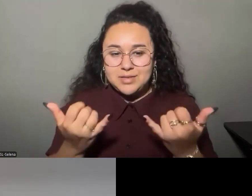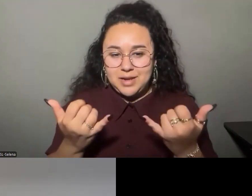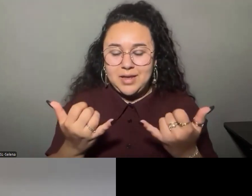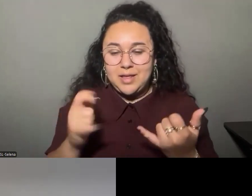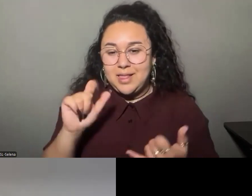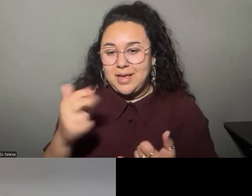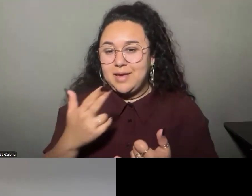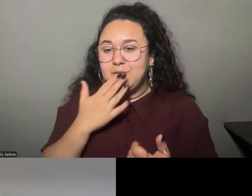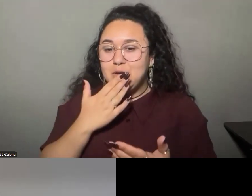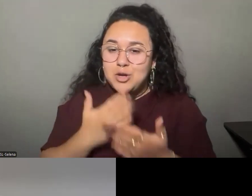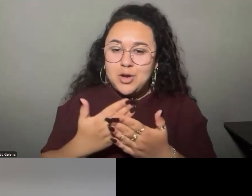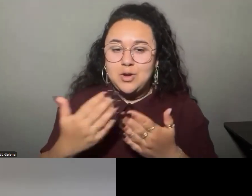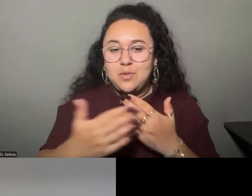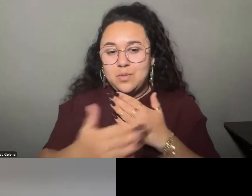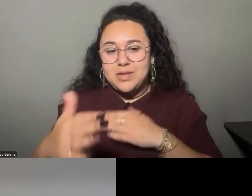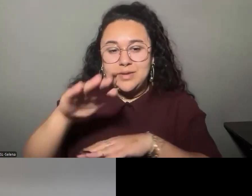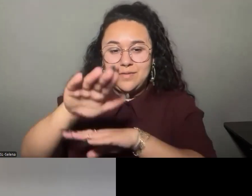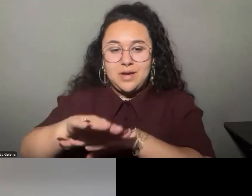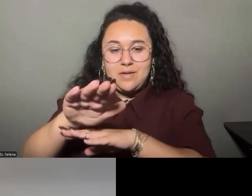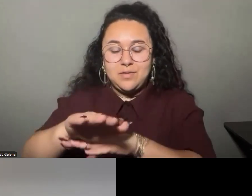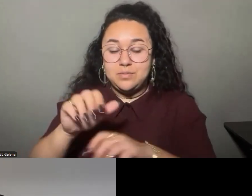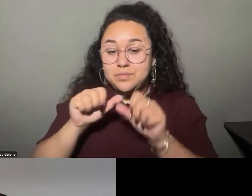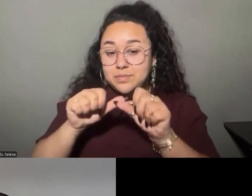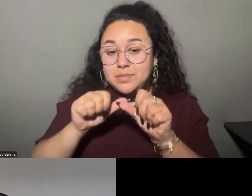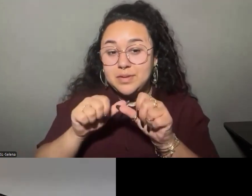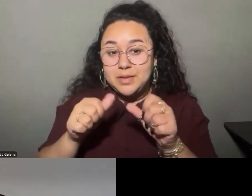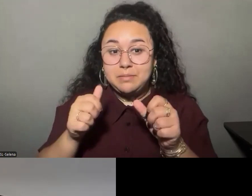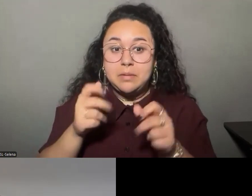Have a great rest of the afternoon. Keep cool, folks.